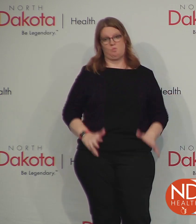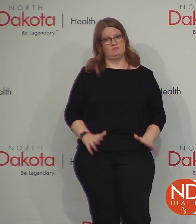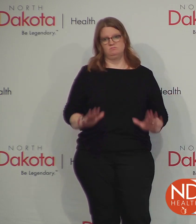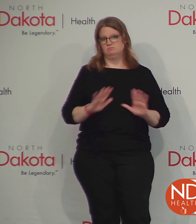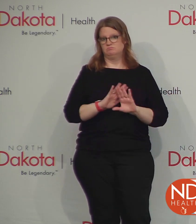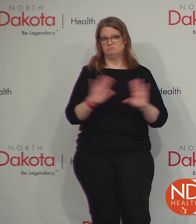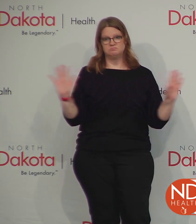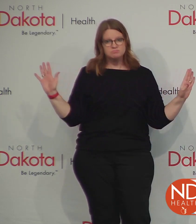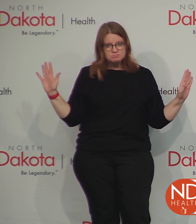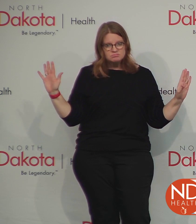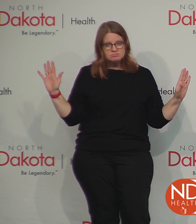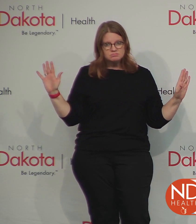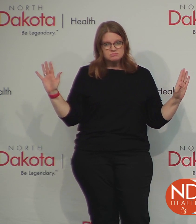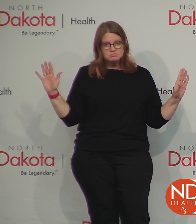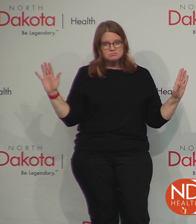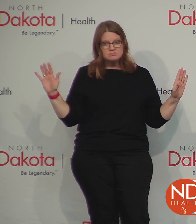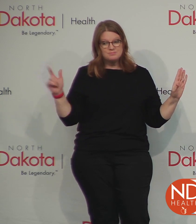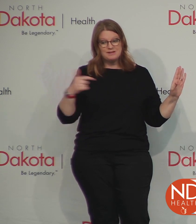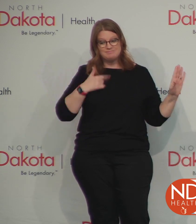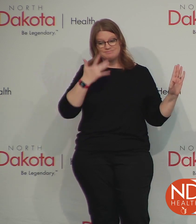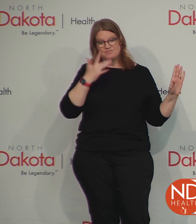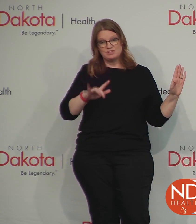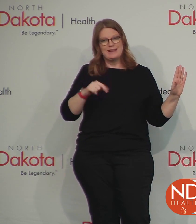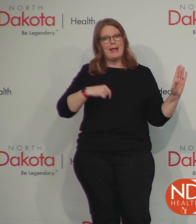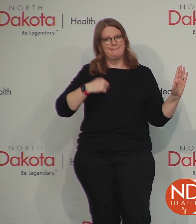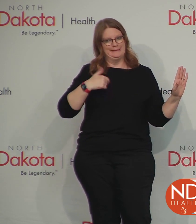but I'm here, luckily. So